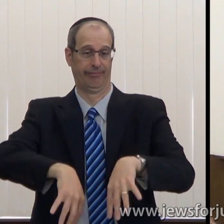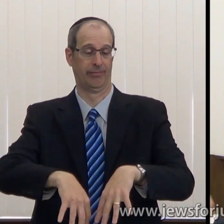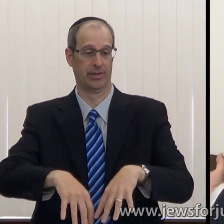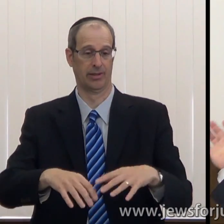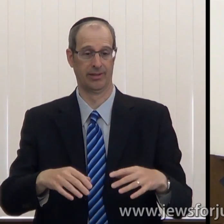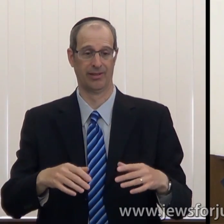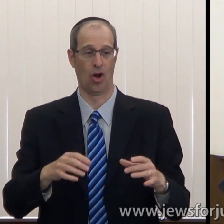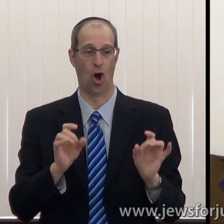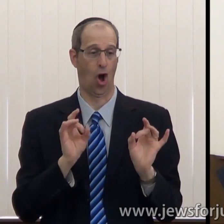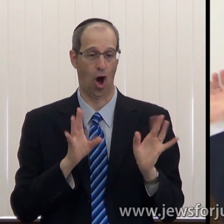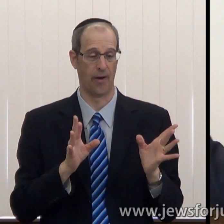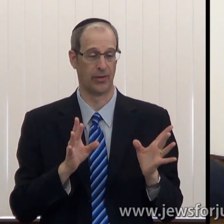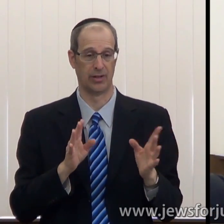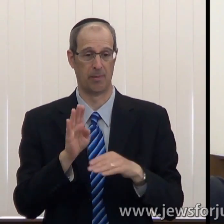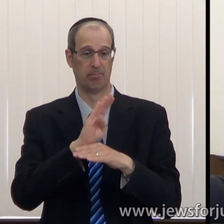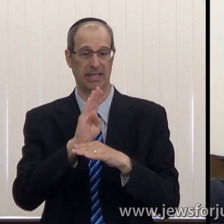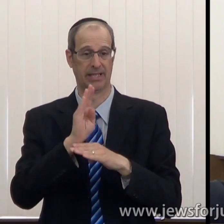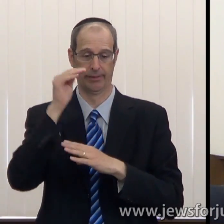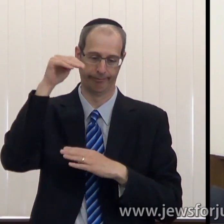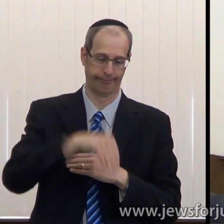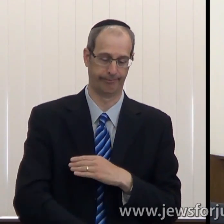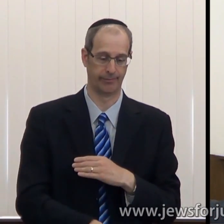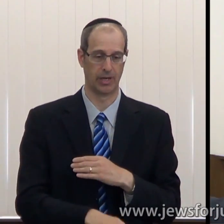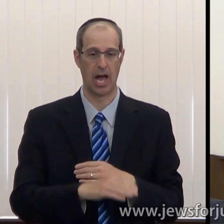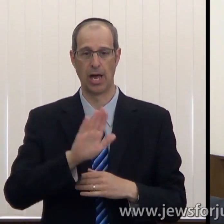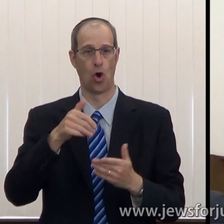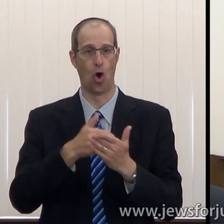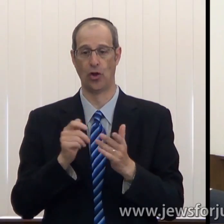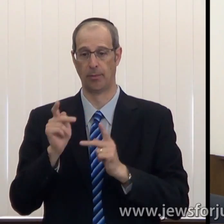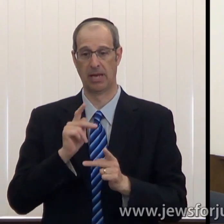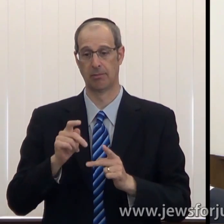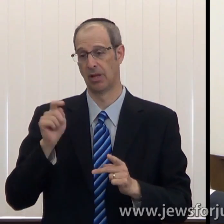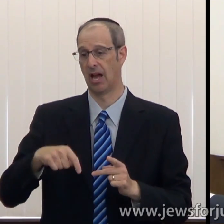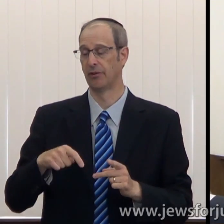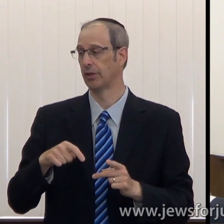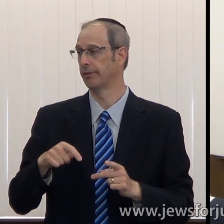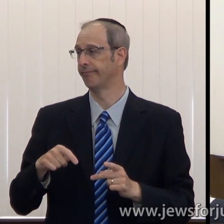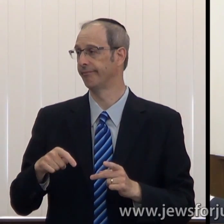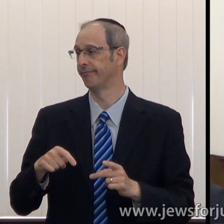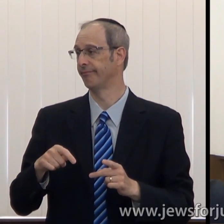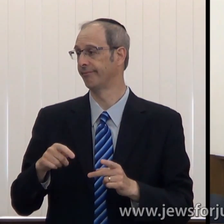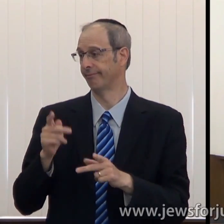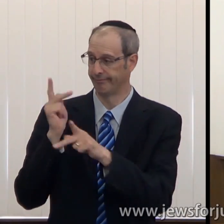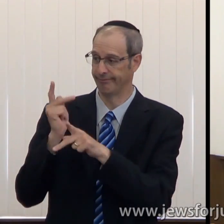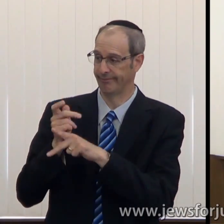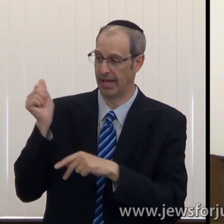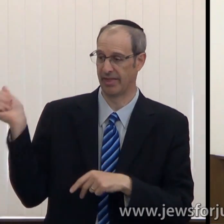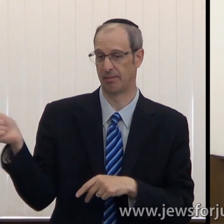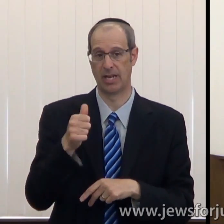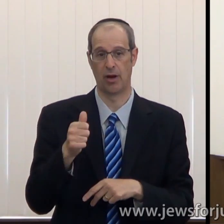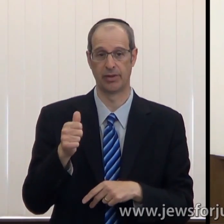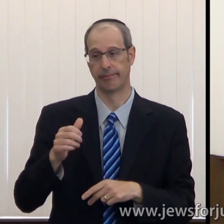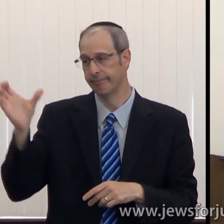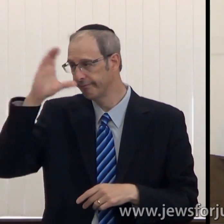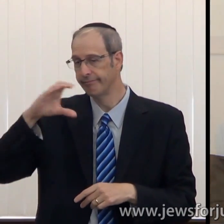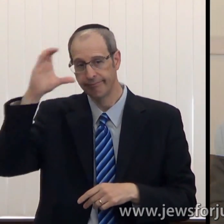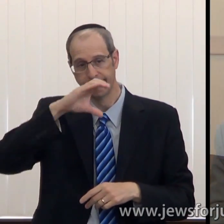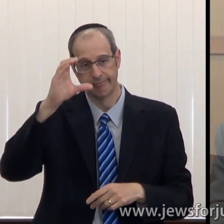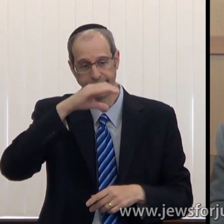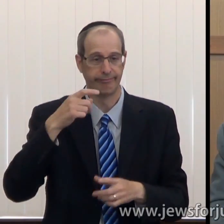business. And all the people who worked for him, they have to take care of themselves. They have to